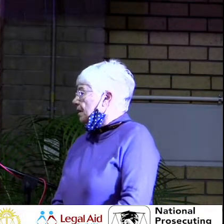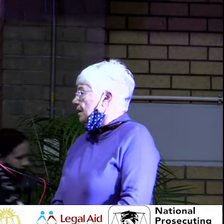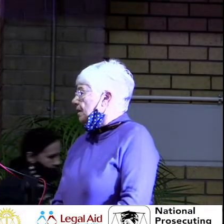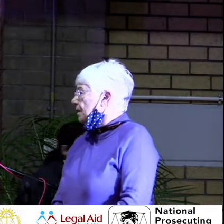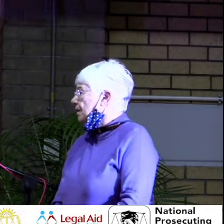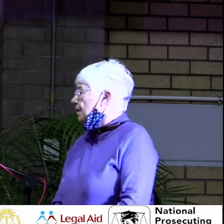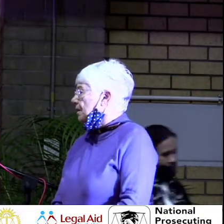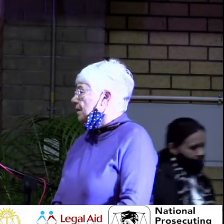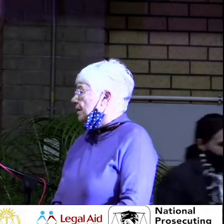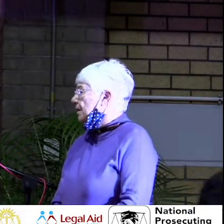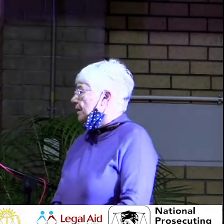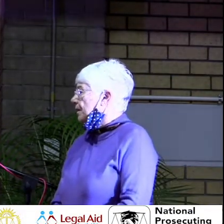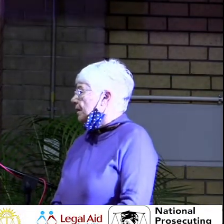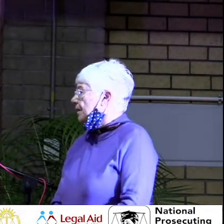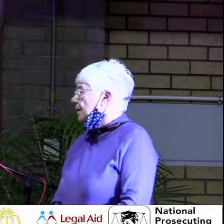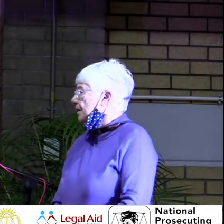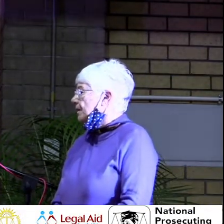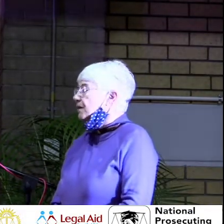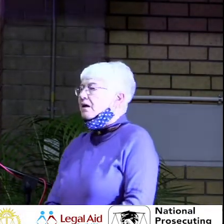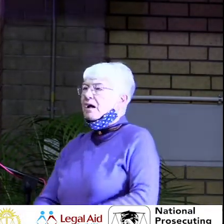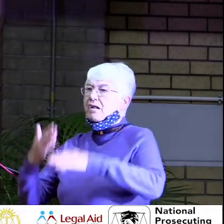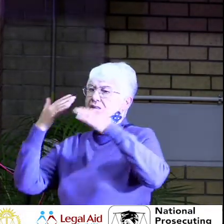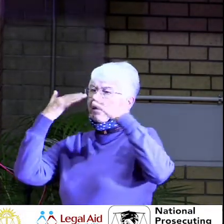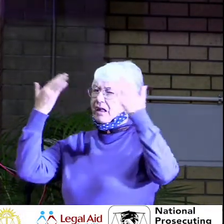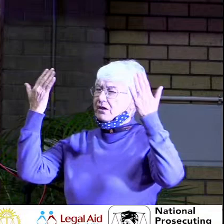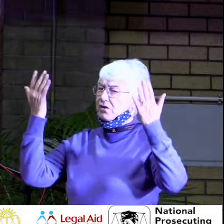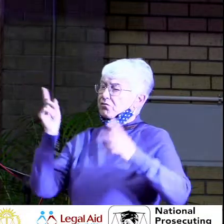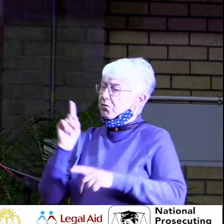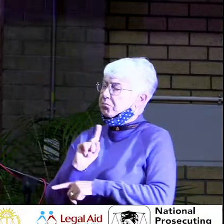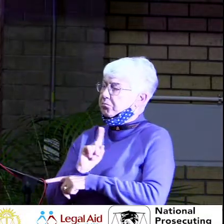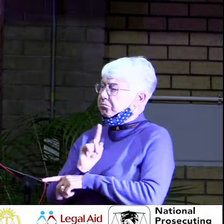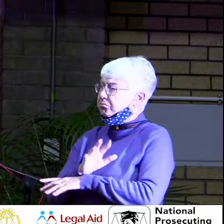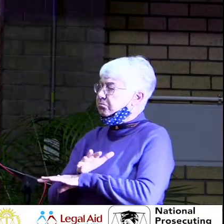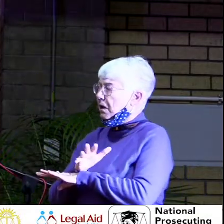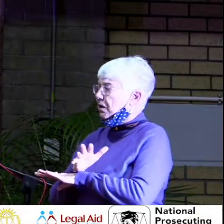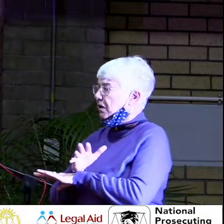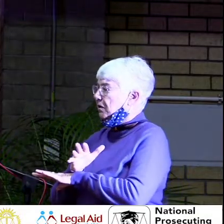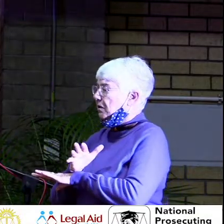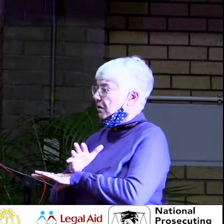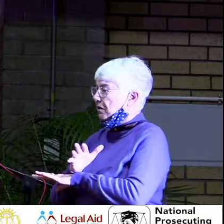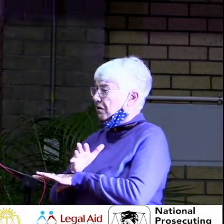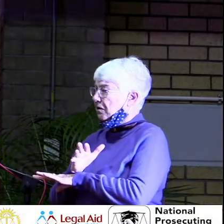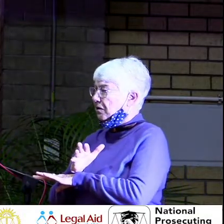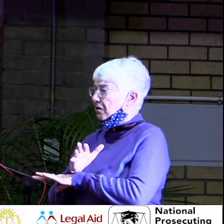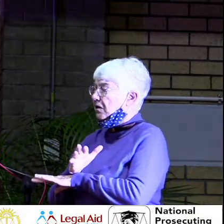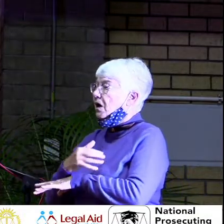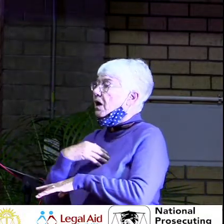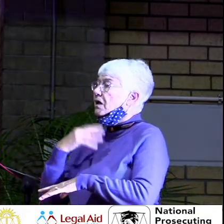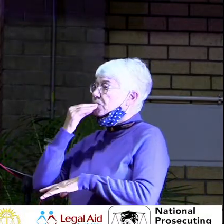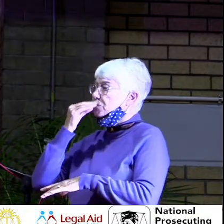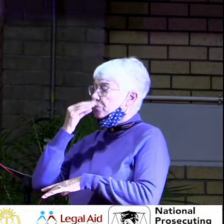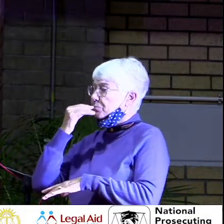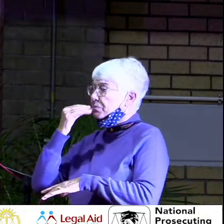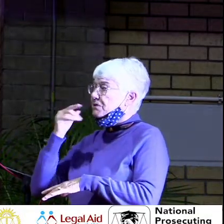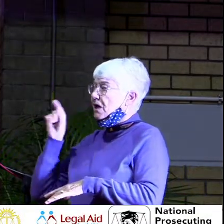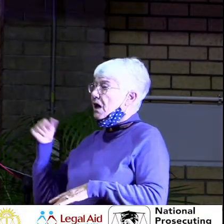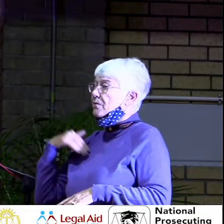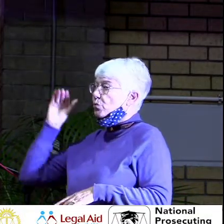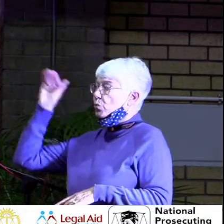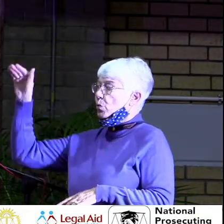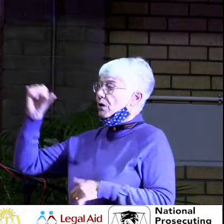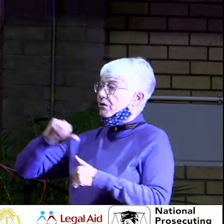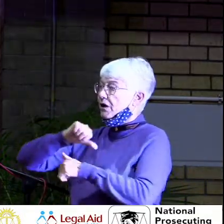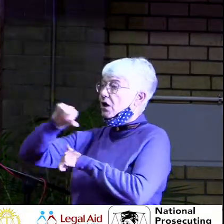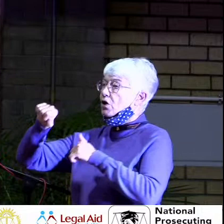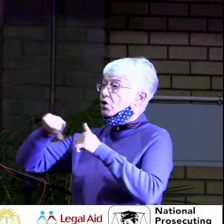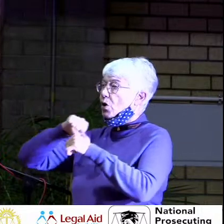you for this great opportunity to speak to the community of Delft. Yes, we're coming